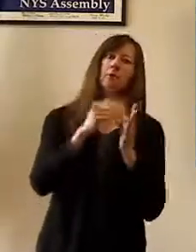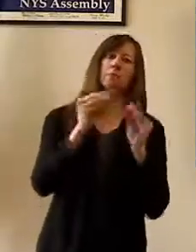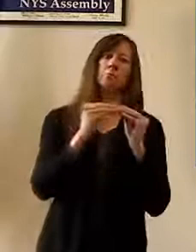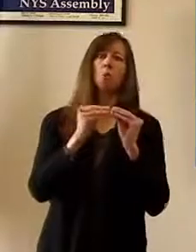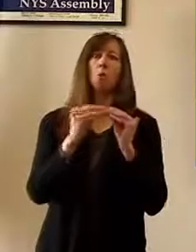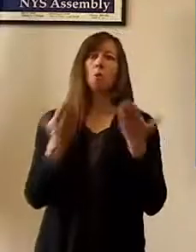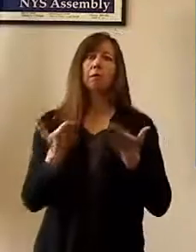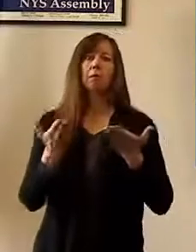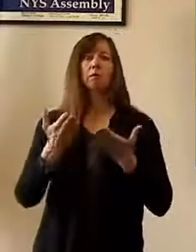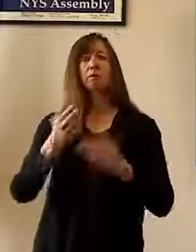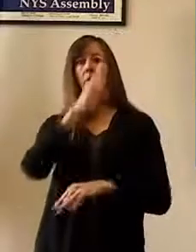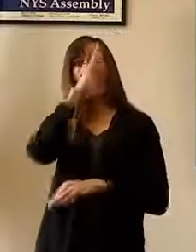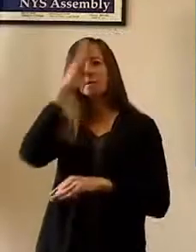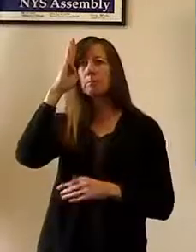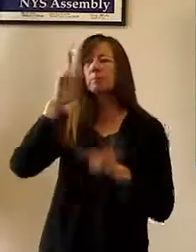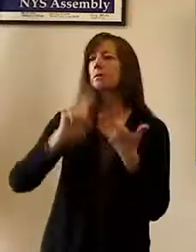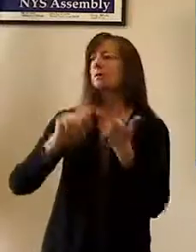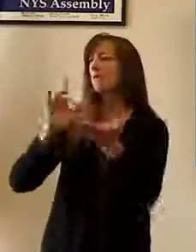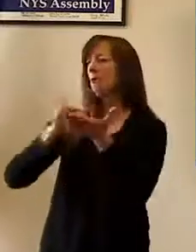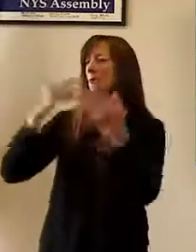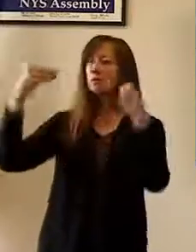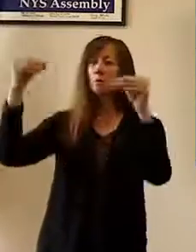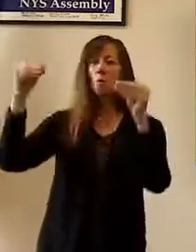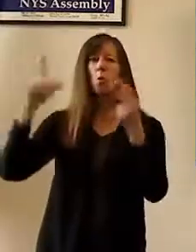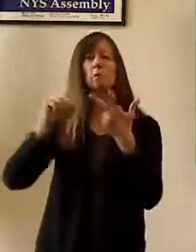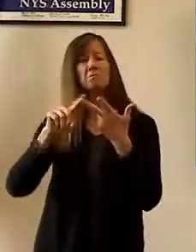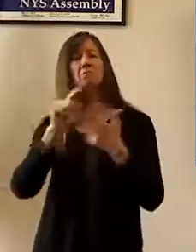the pharmacies and others, but nevertheless,